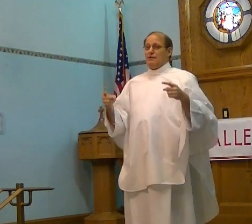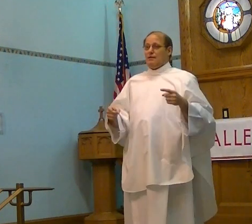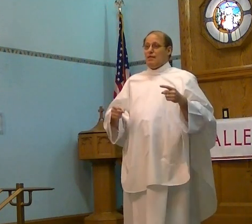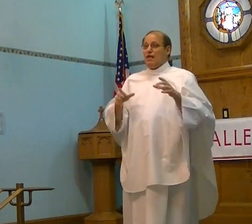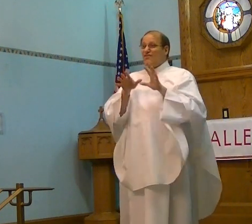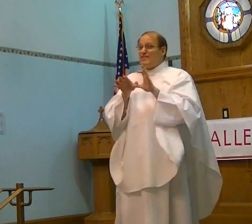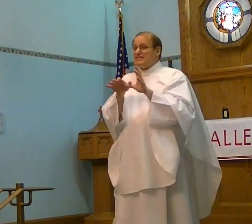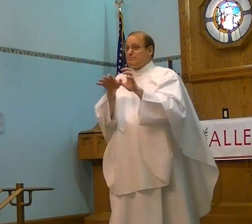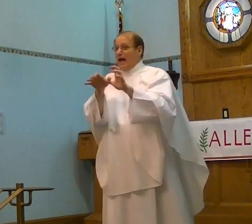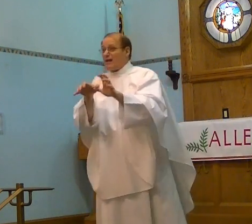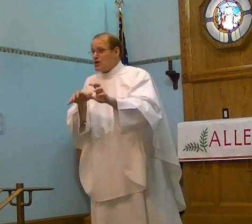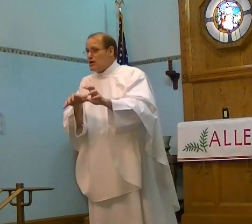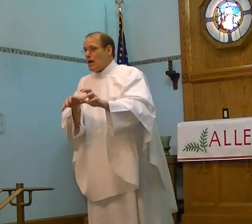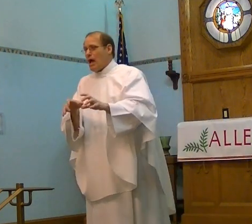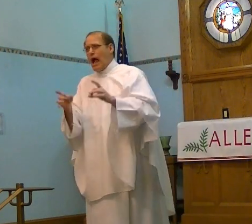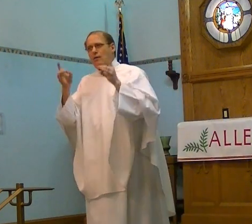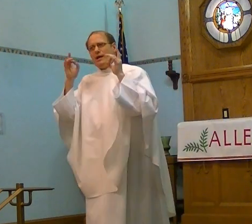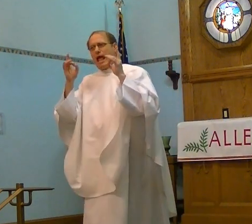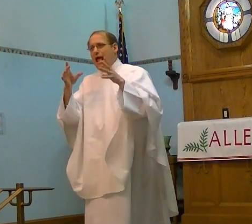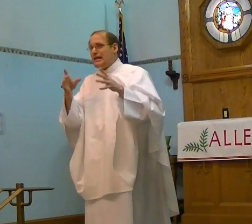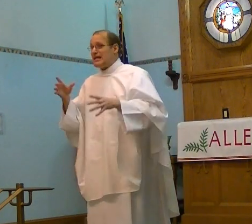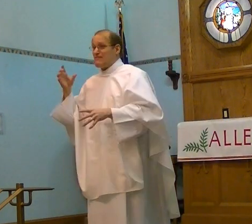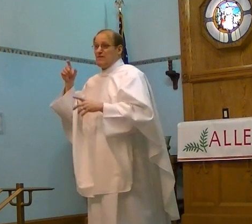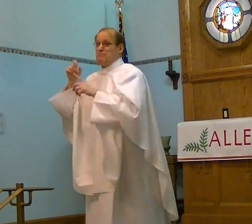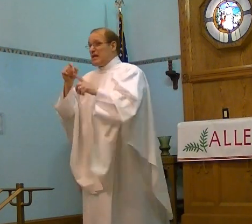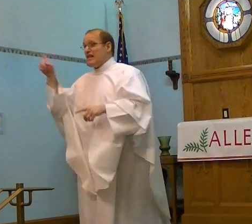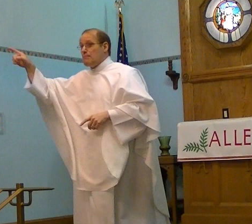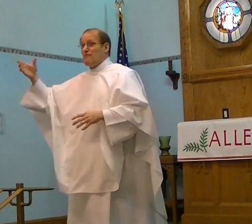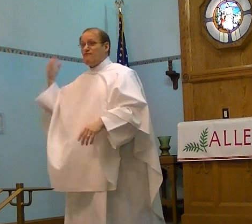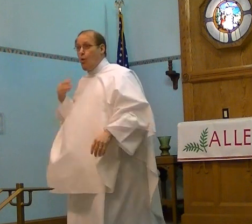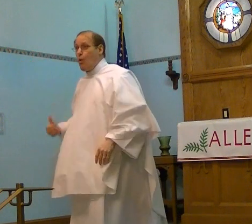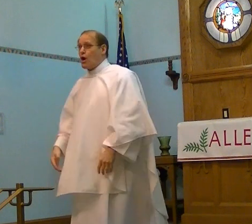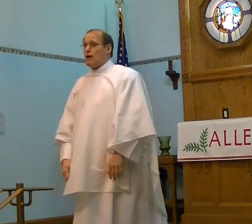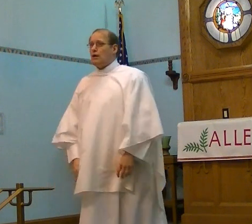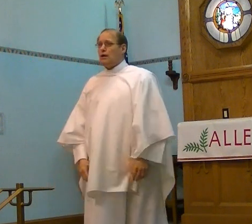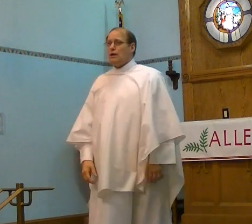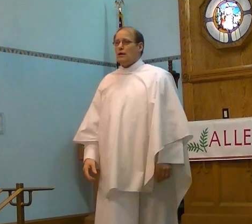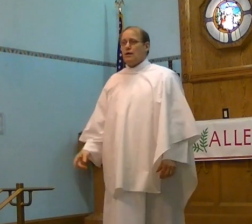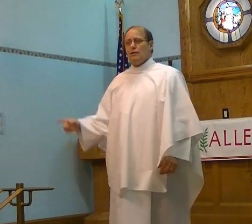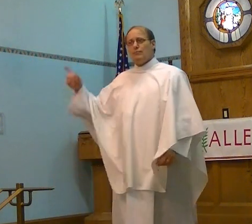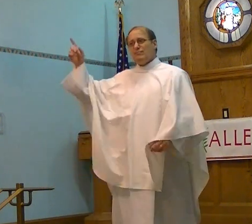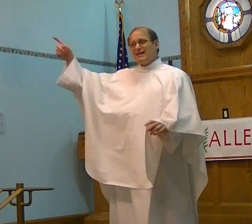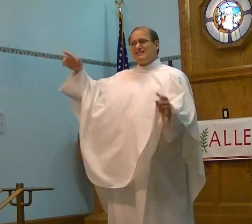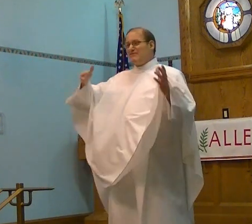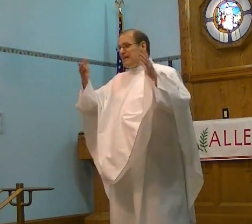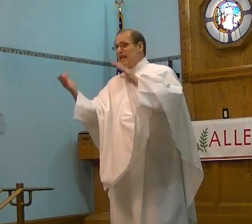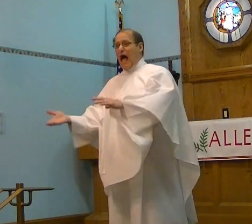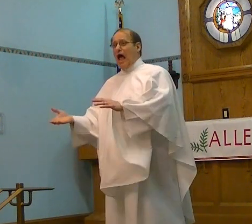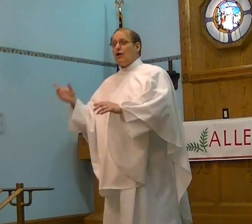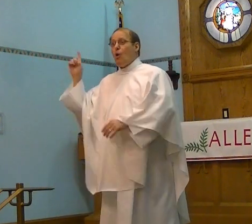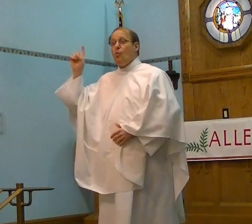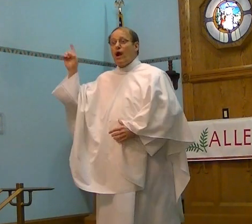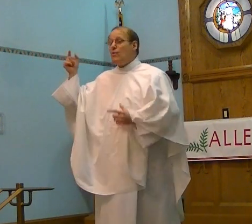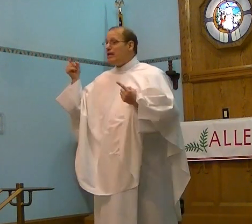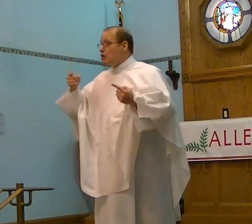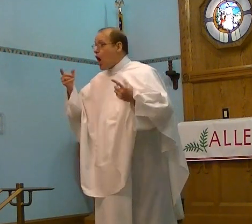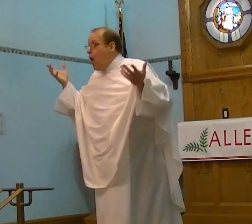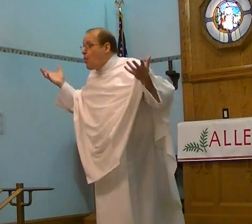The spider, I would hate it if it bit him before. Because if he died, where would he go?